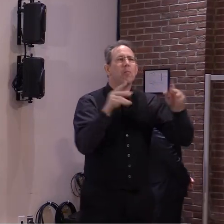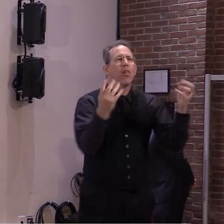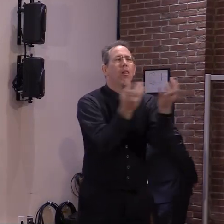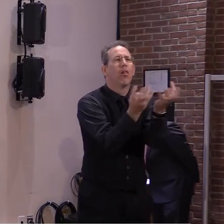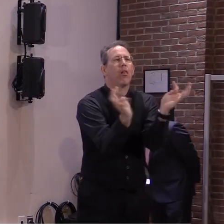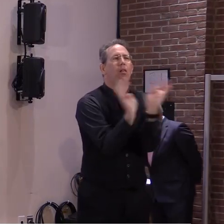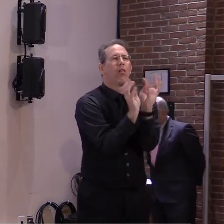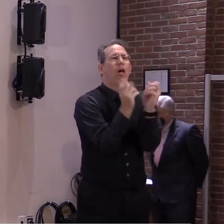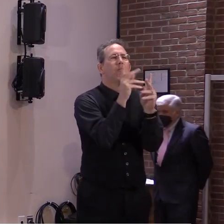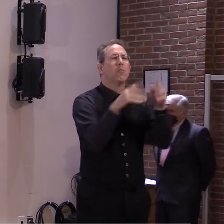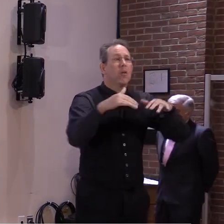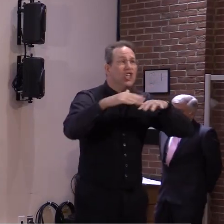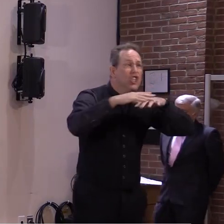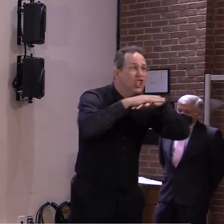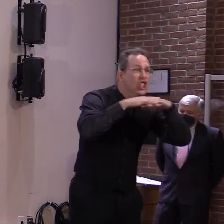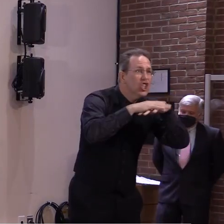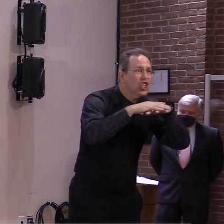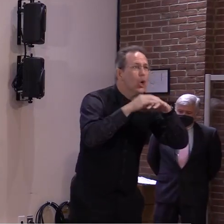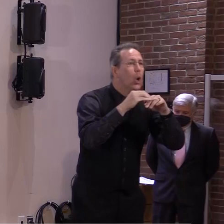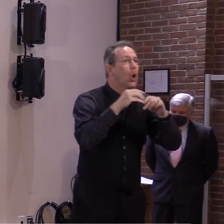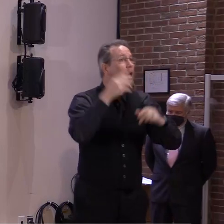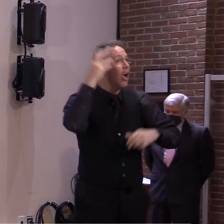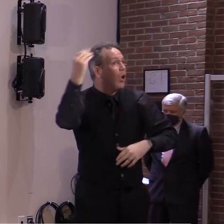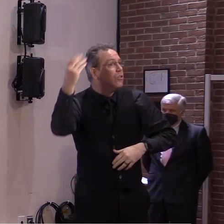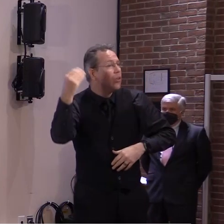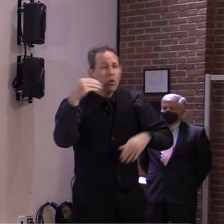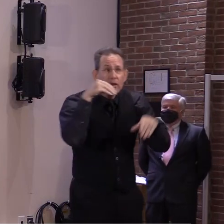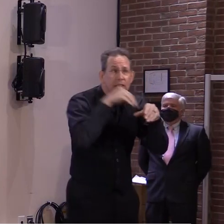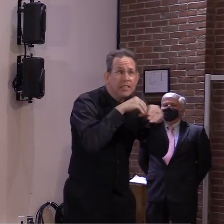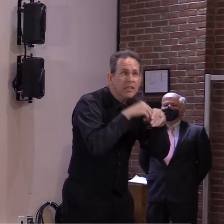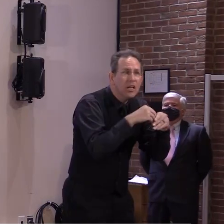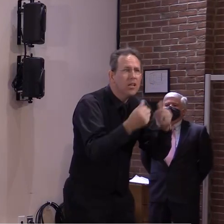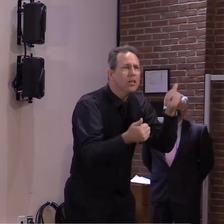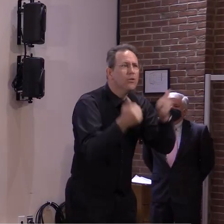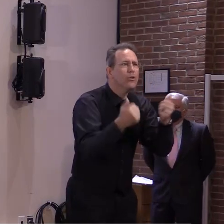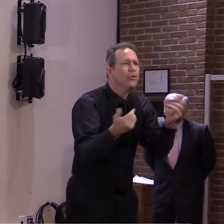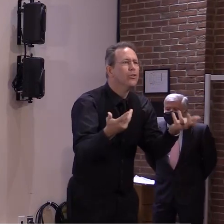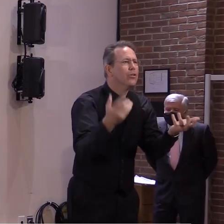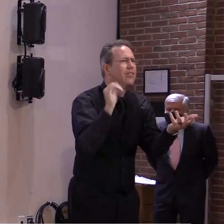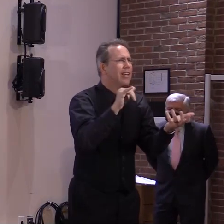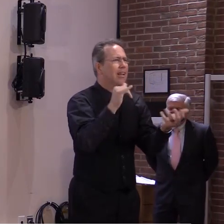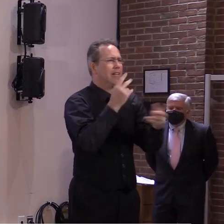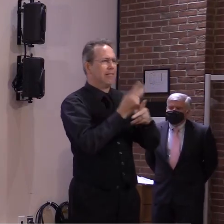So that is sort of one thing to focus on. And even within our